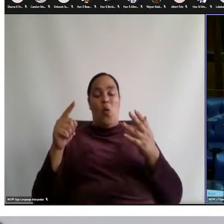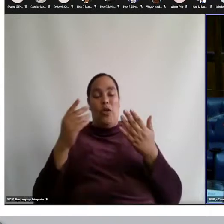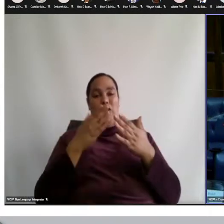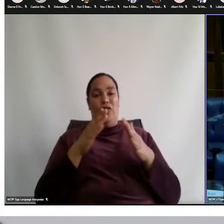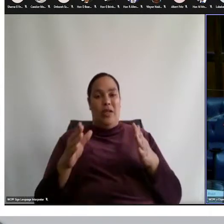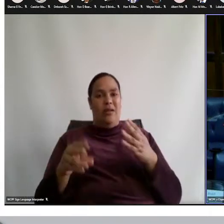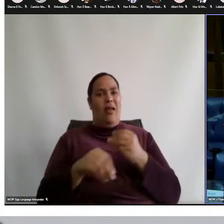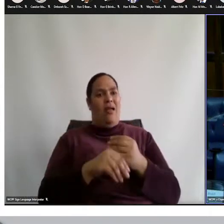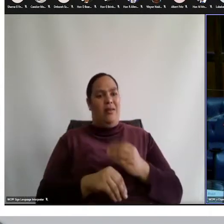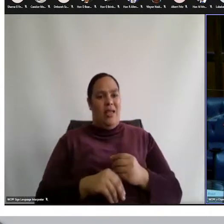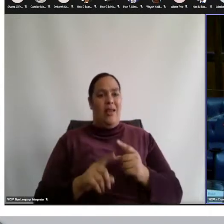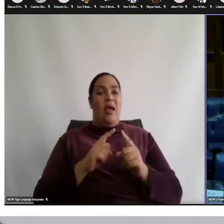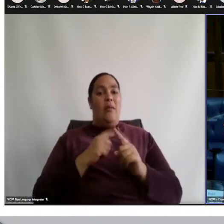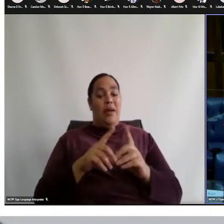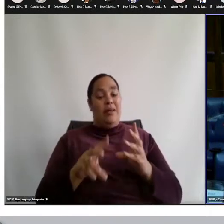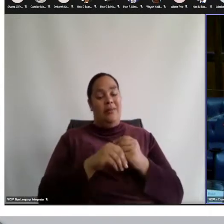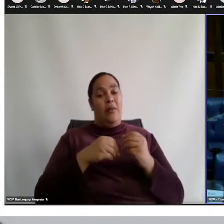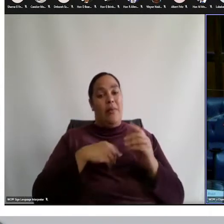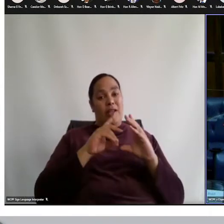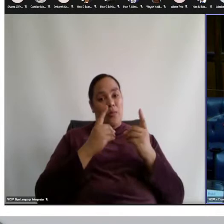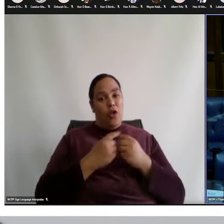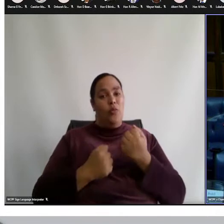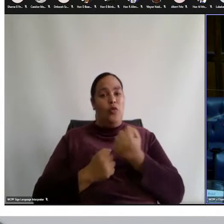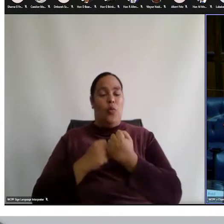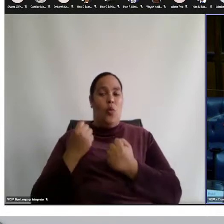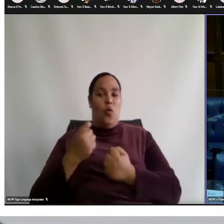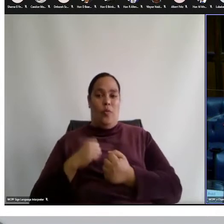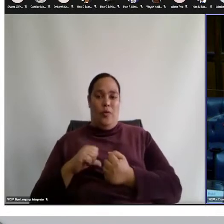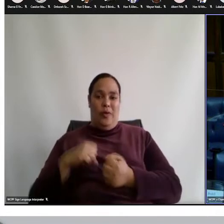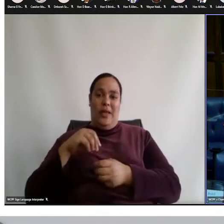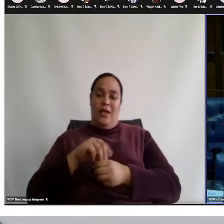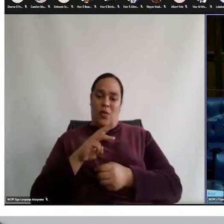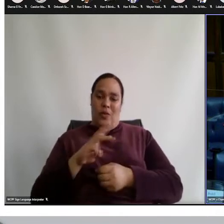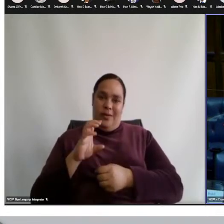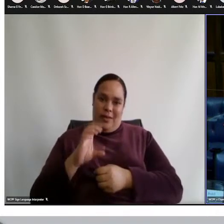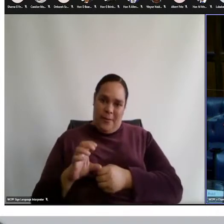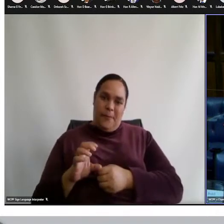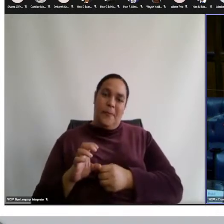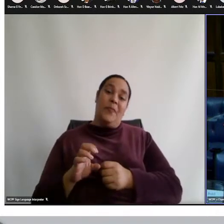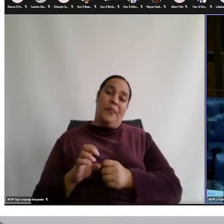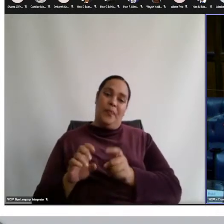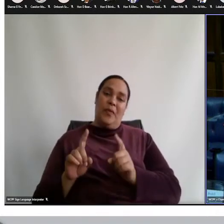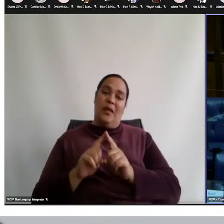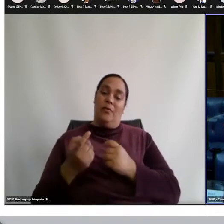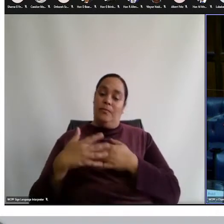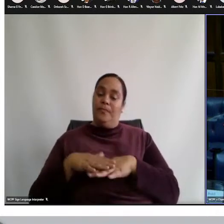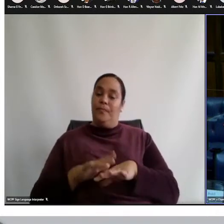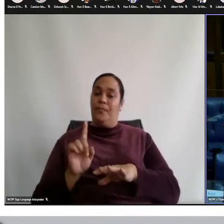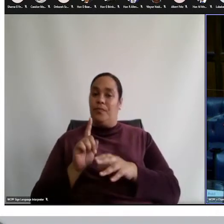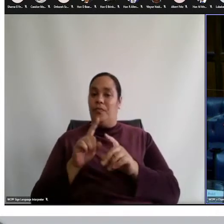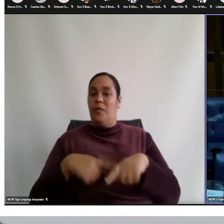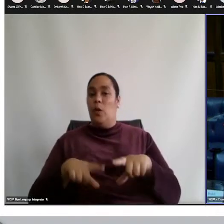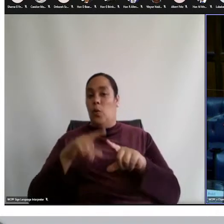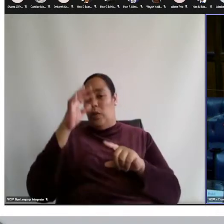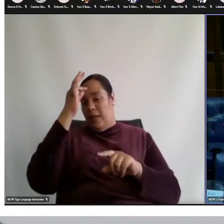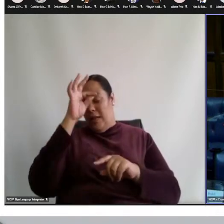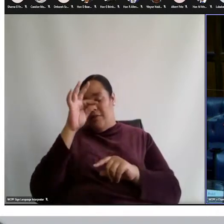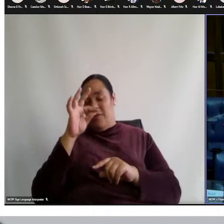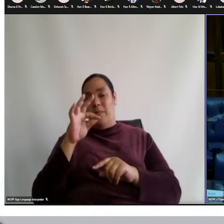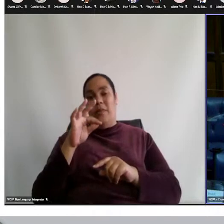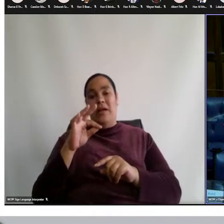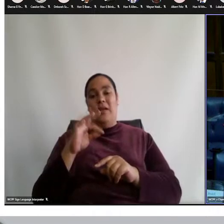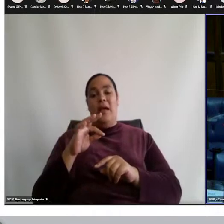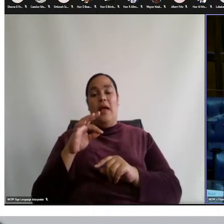addition, my department supports all municipalities within the Western Cape with the implementation of the Local Government Anti-Corruption